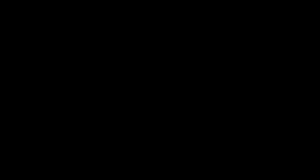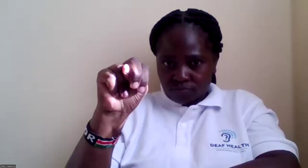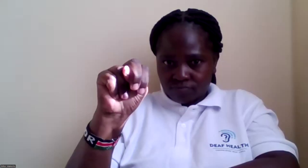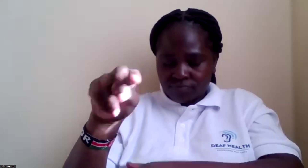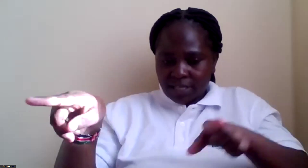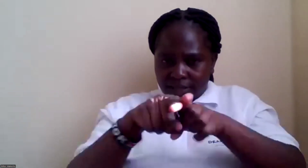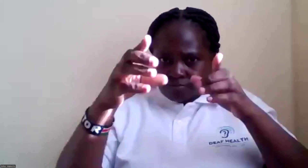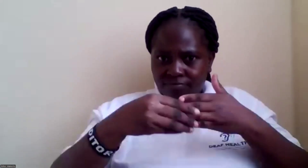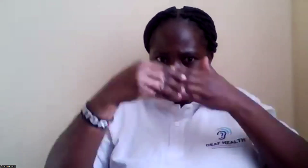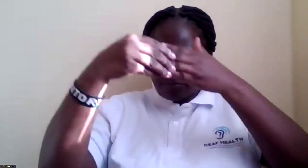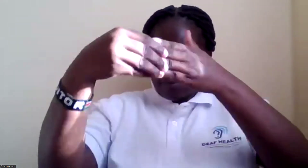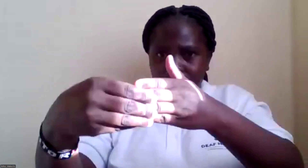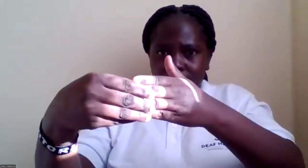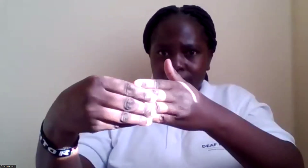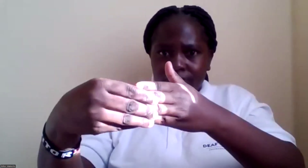leave no medic behind,